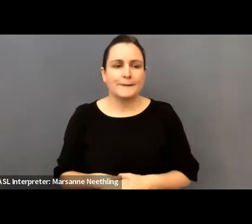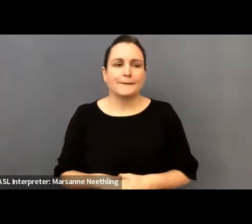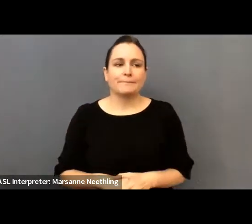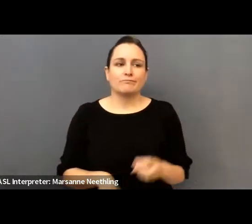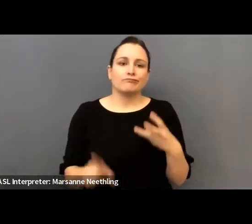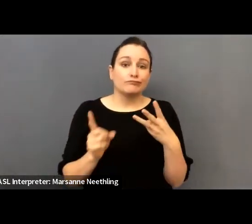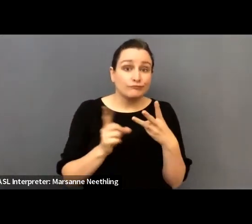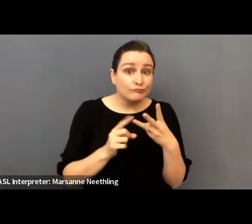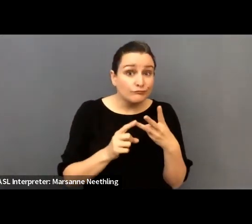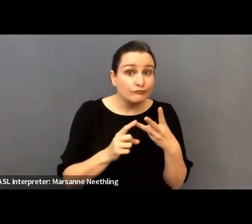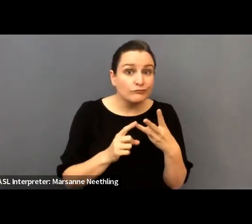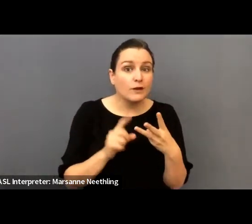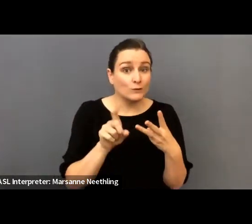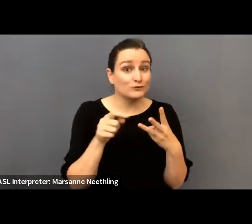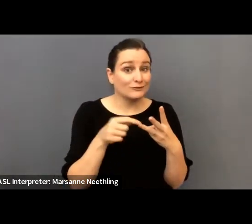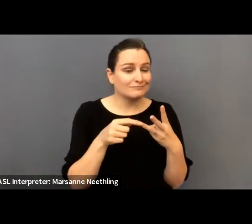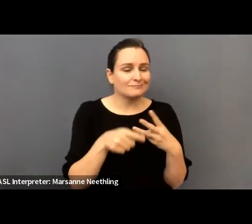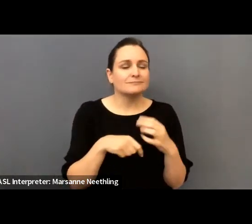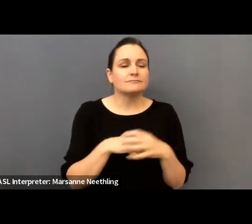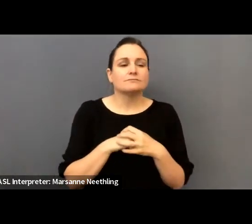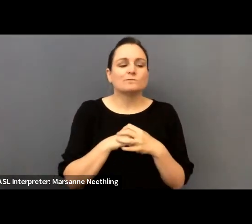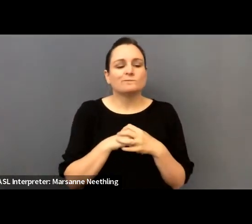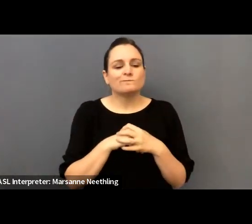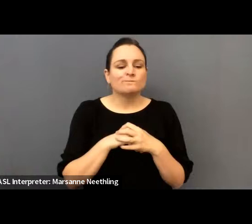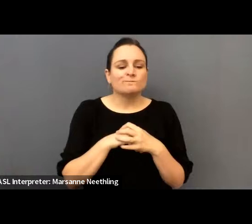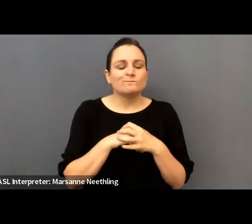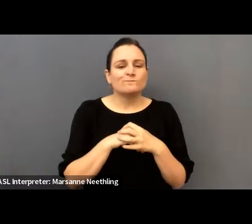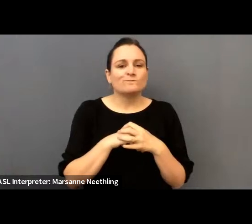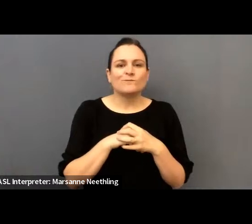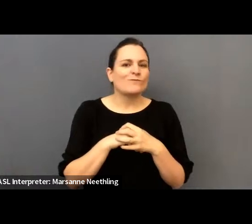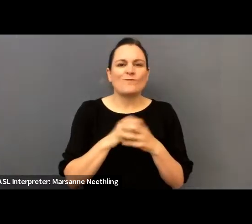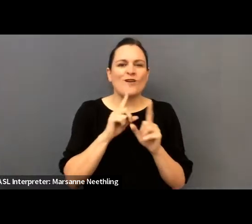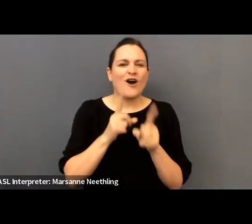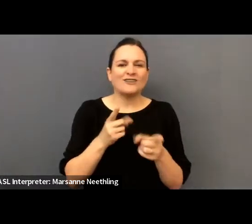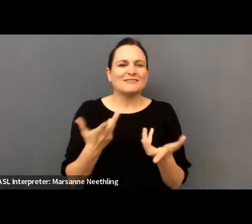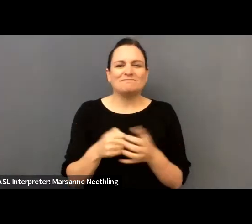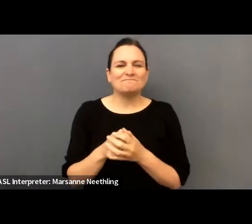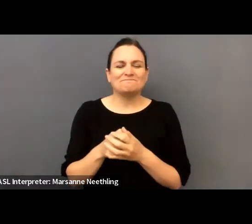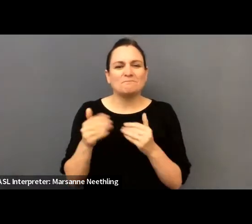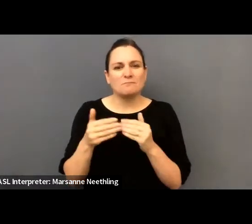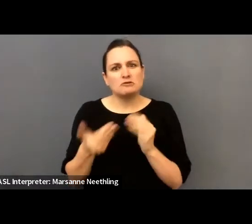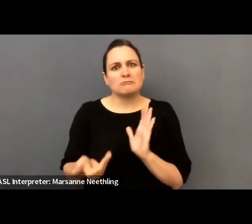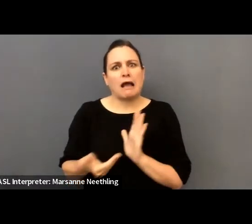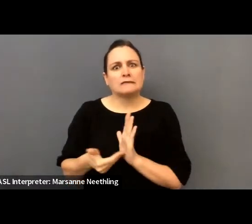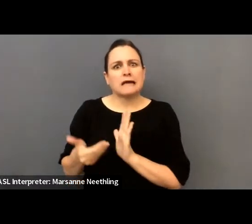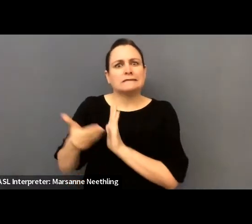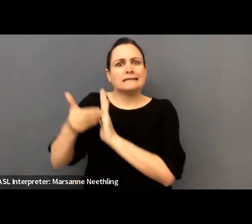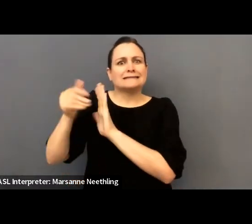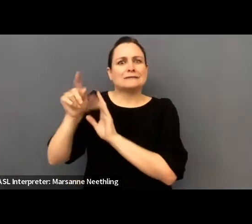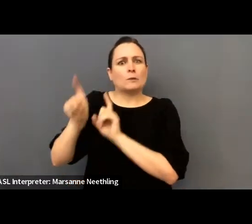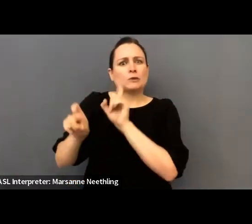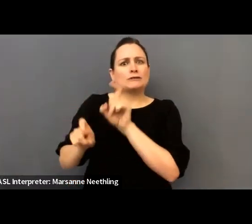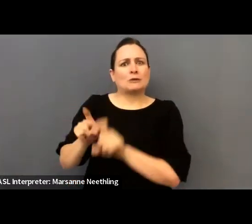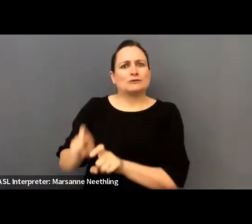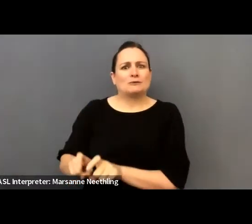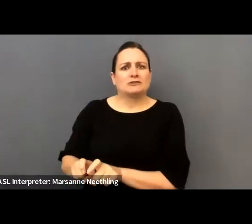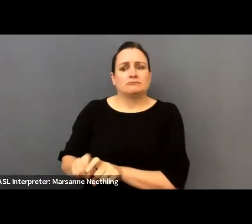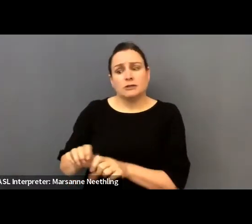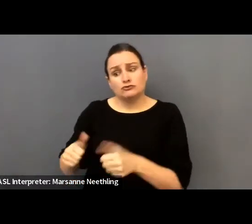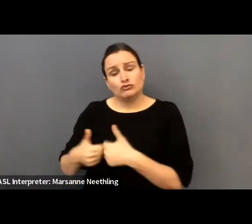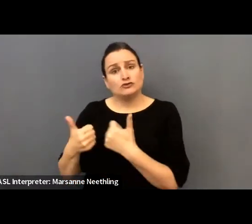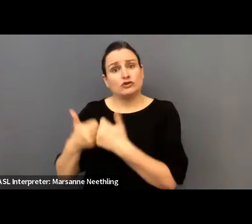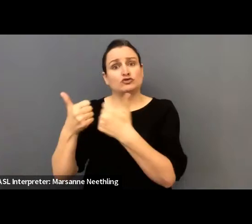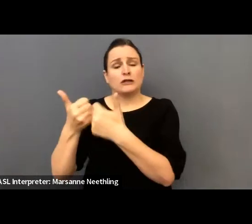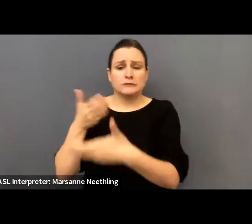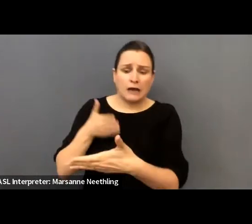begs more questions. And I think from the panel discussion today, it's quite clear again that there's a long road